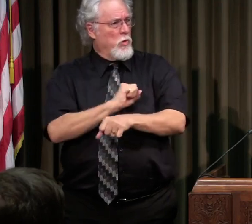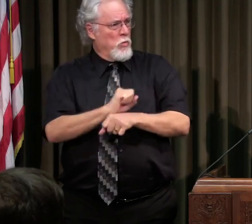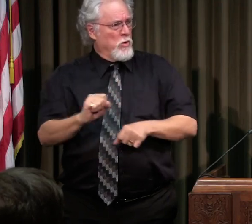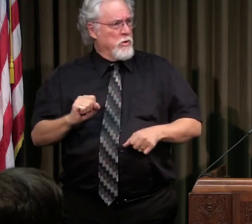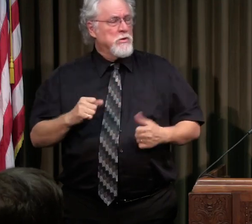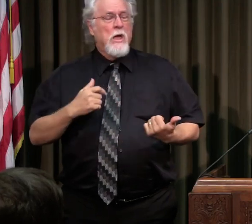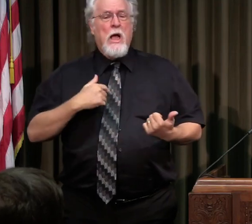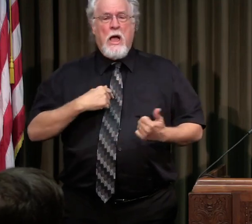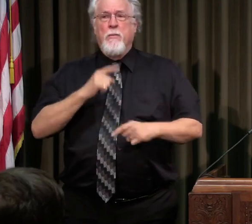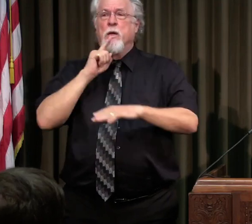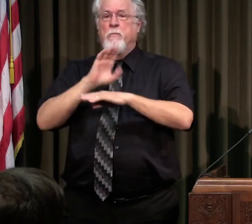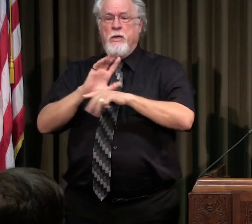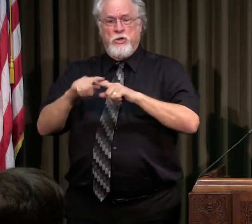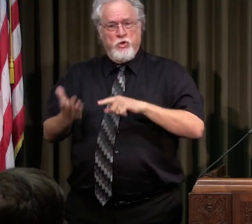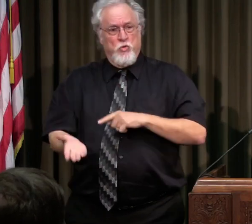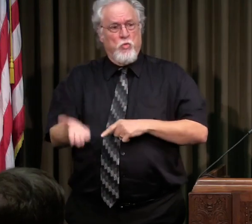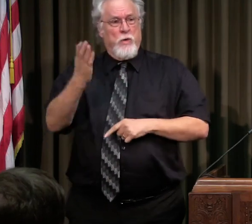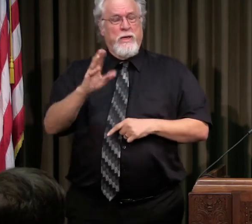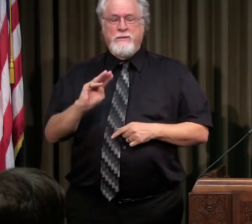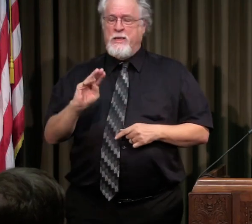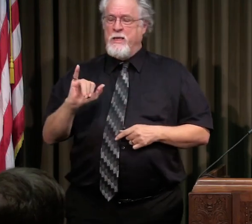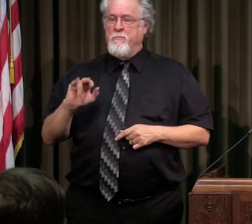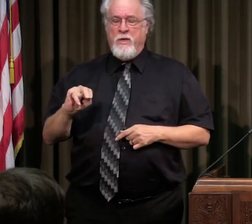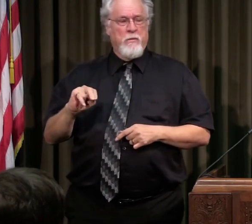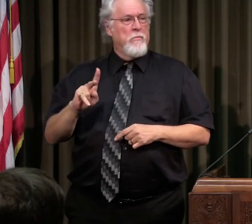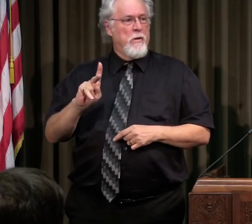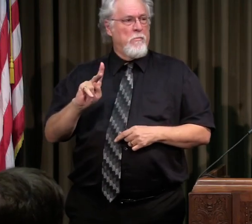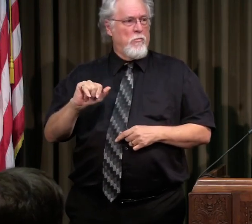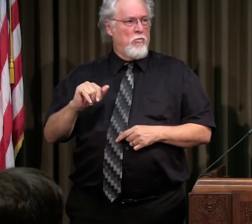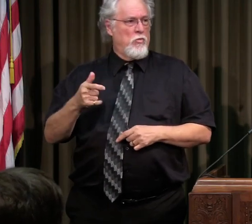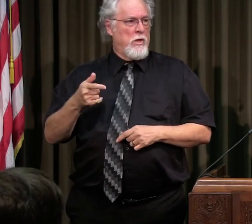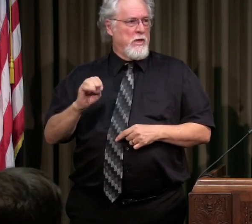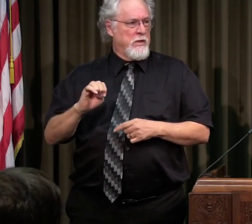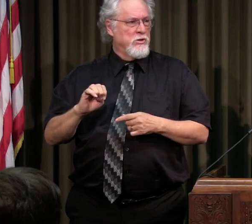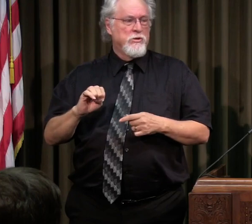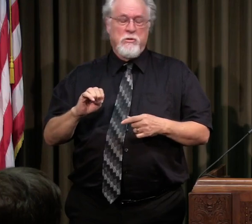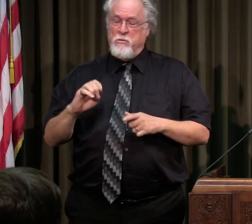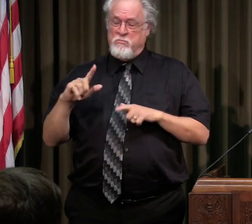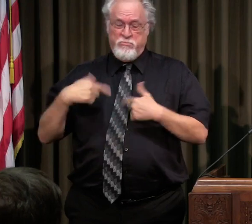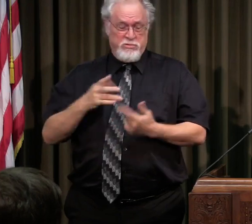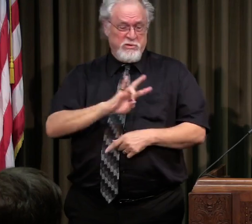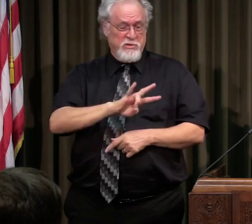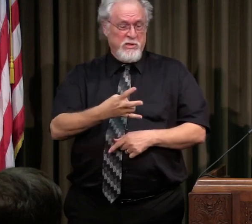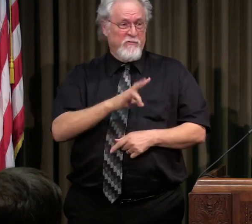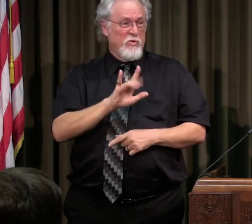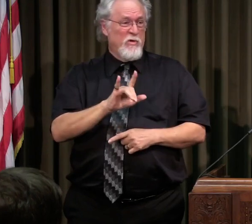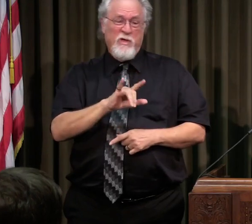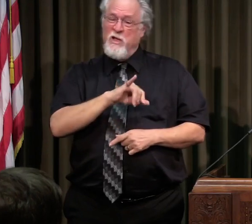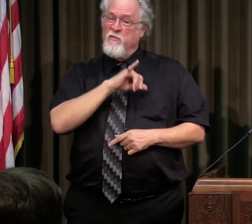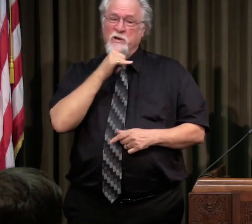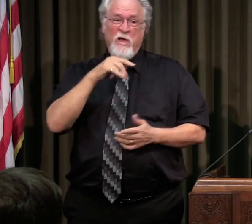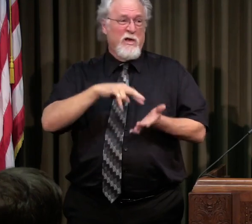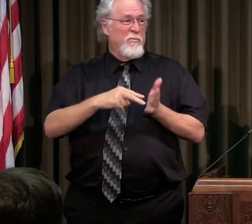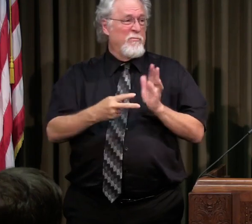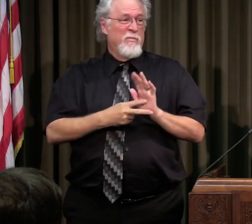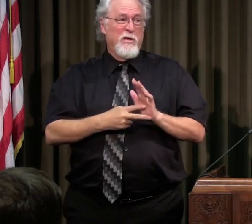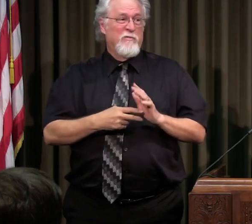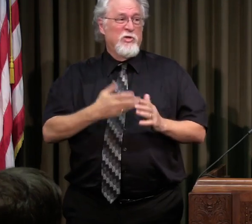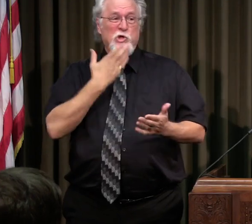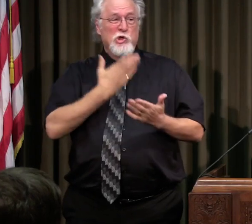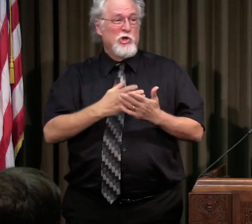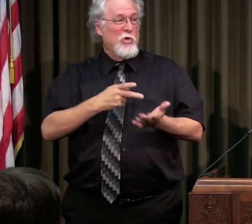to raising the minimum wage. It's been the same since 2009. $7.25 is not a meaningful living wage